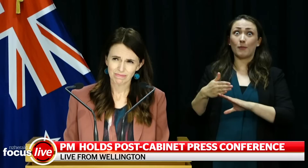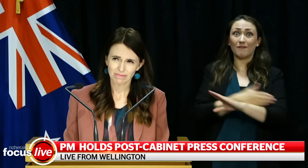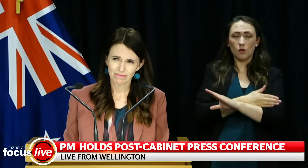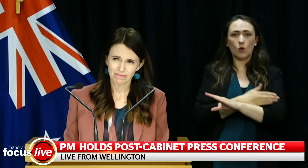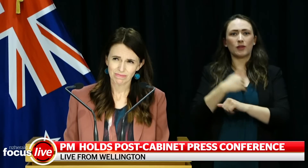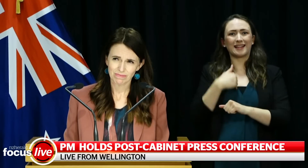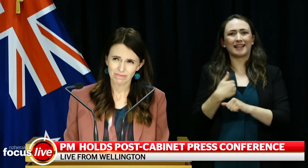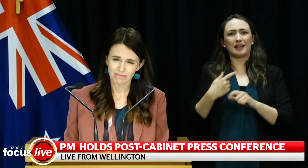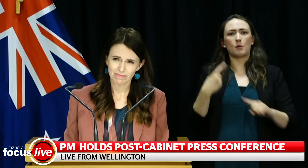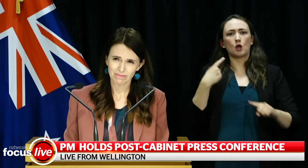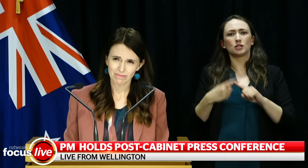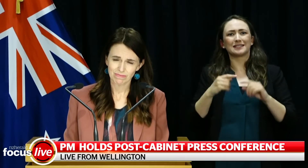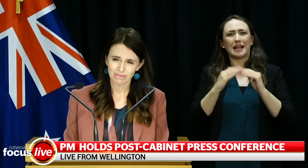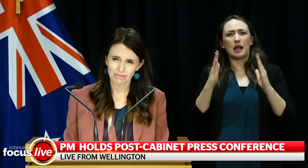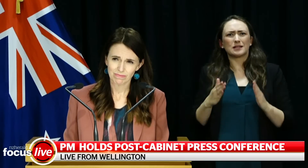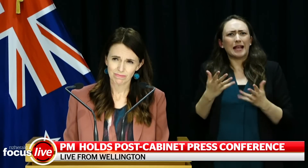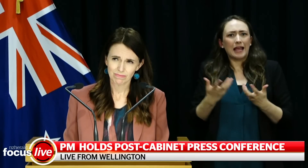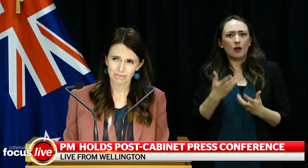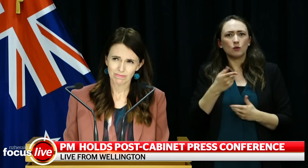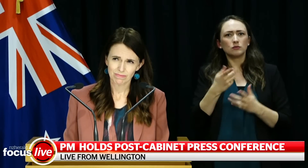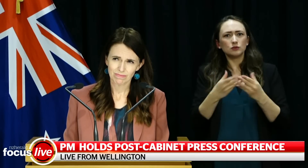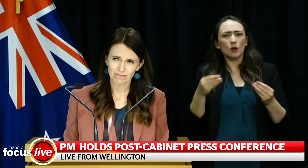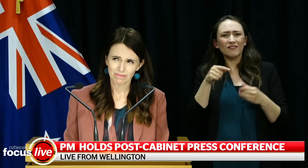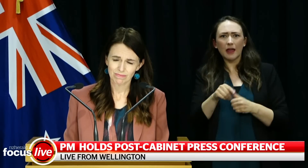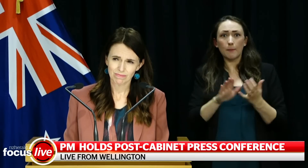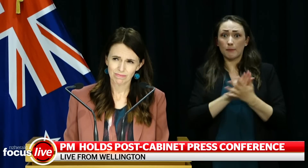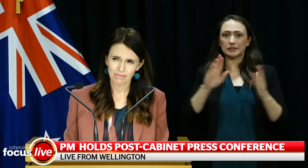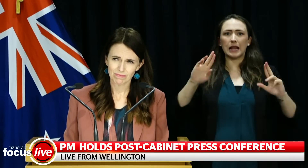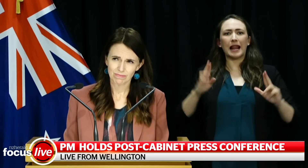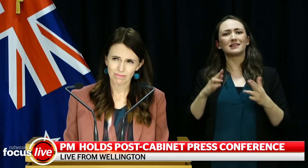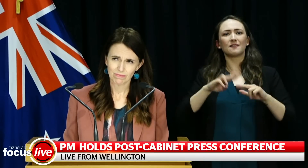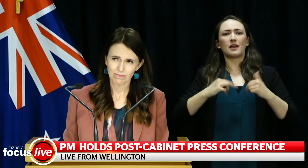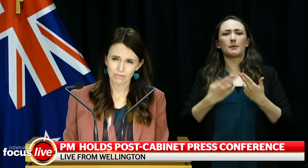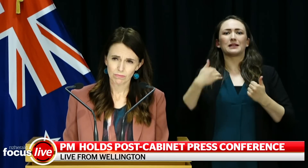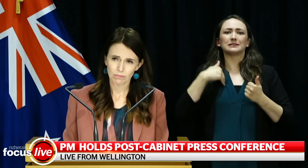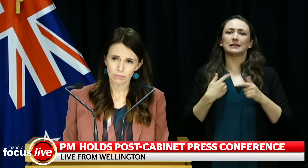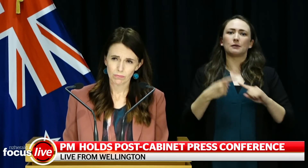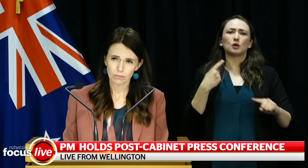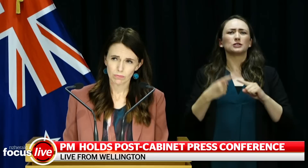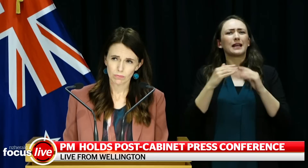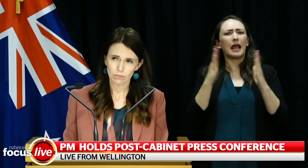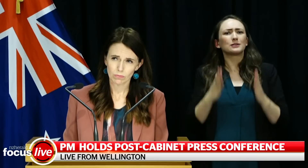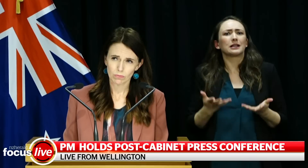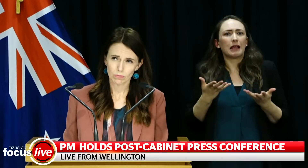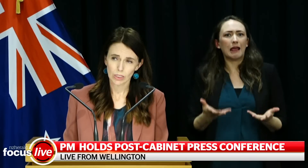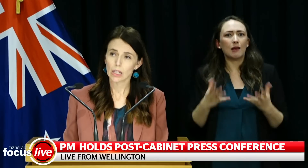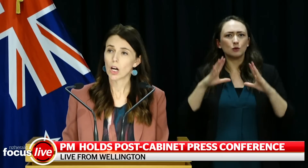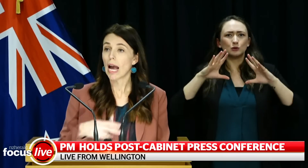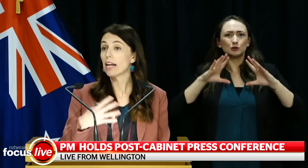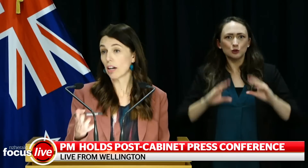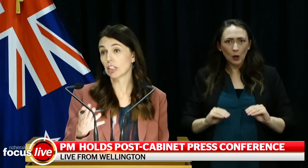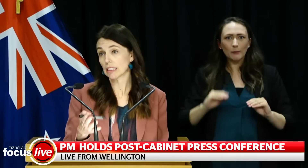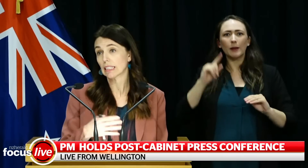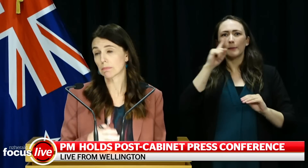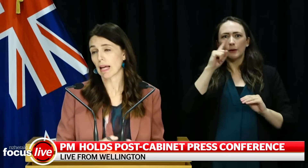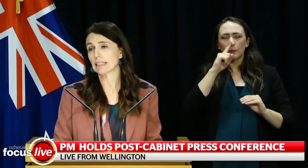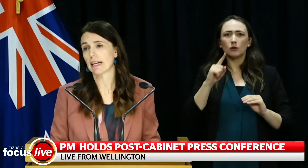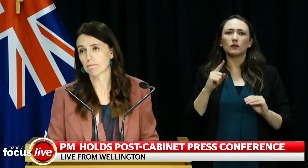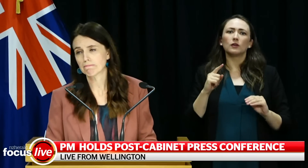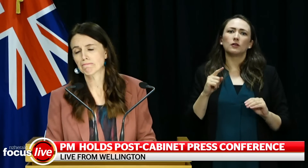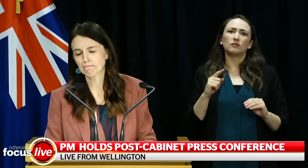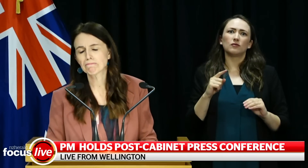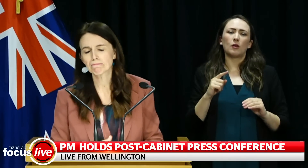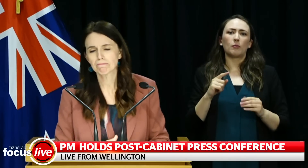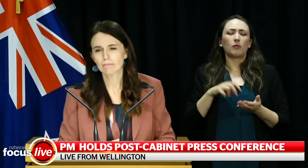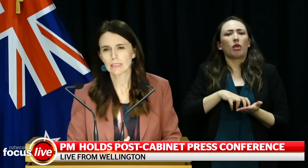doing to actually address what was a very well-intentioned, no one's arguing that, but what is being done I just to address explained